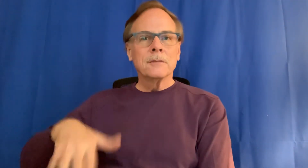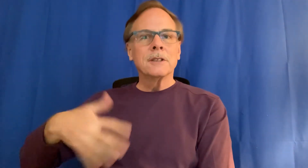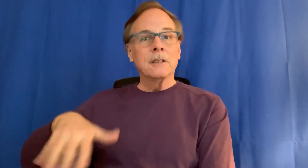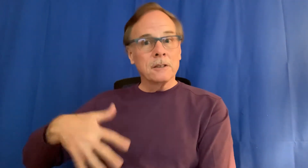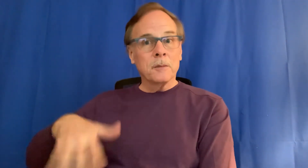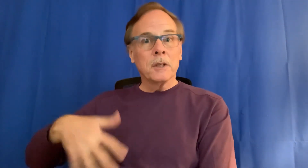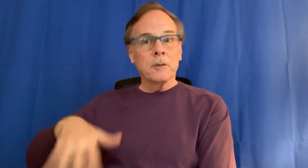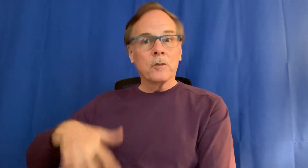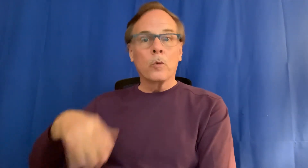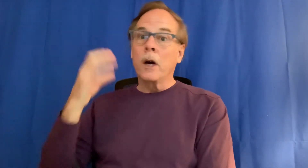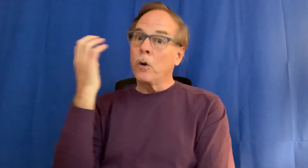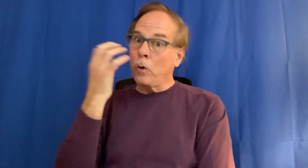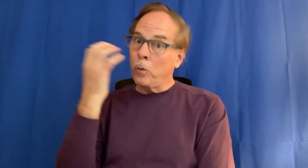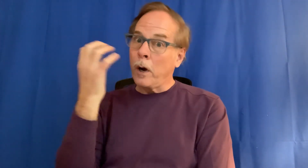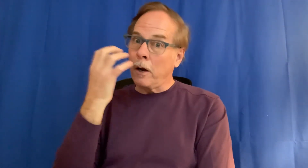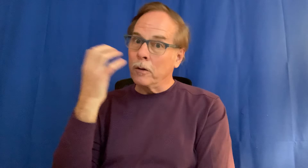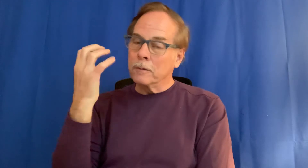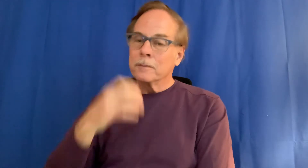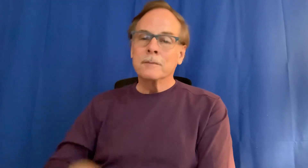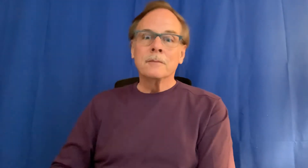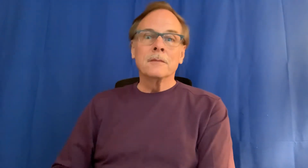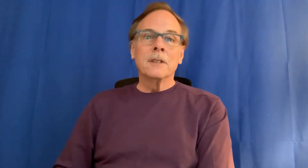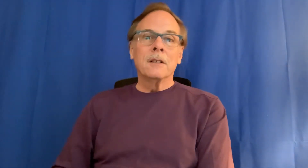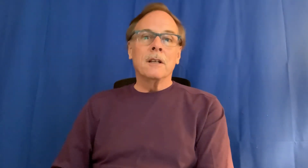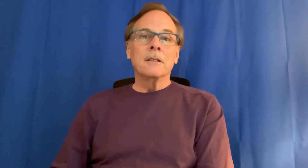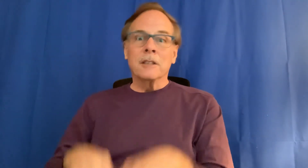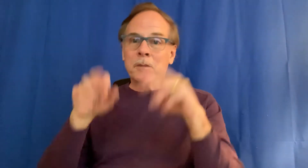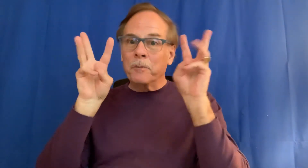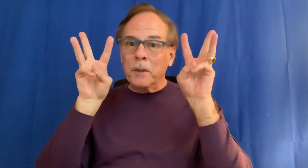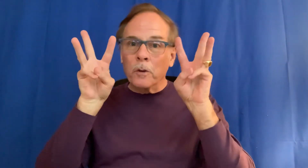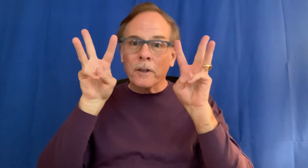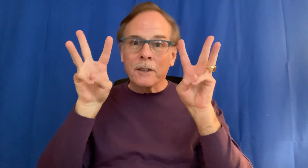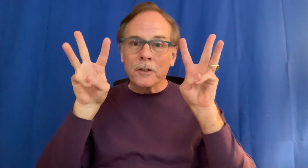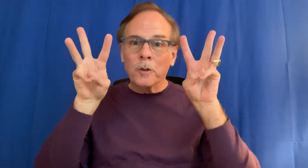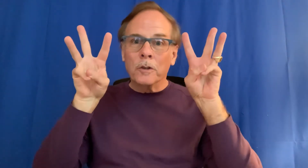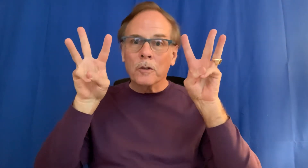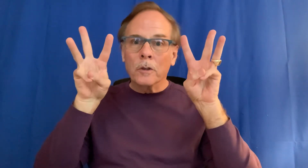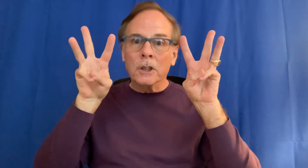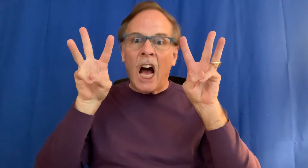this sometimes for wow or wow. And some deaf people think it's cute to do this.